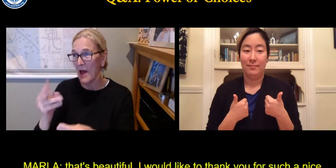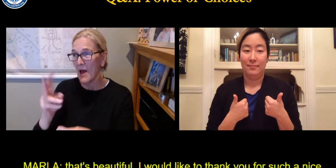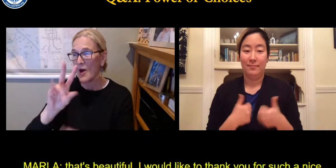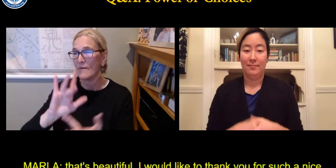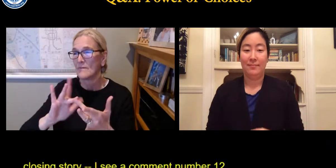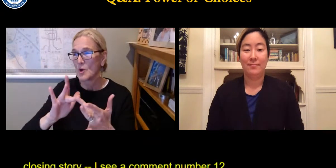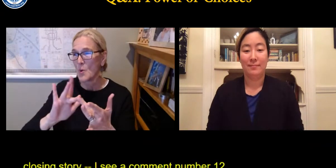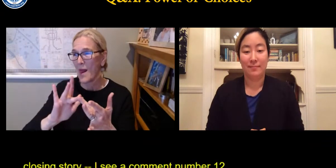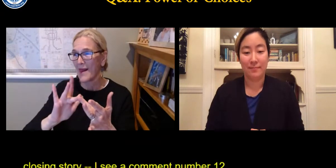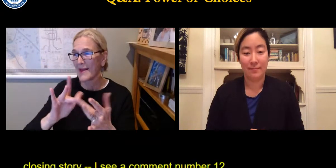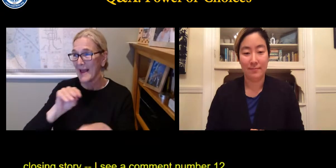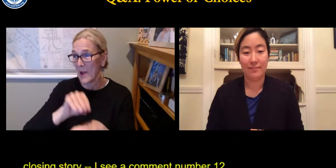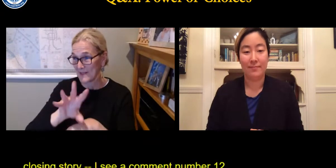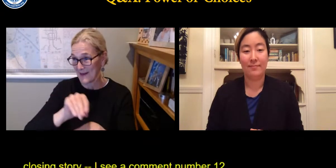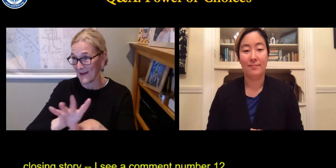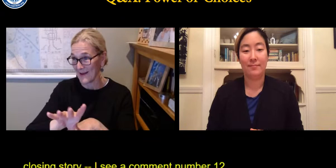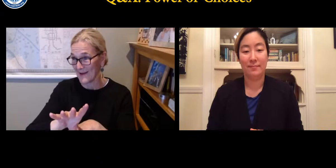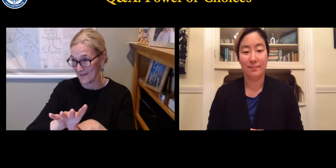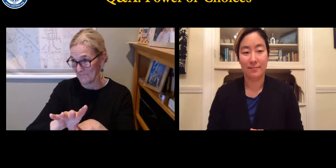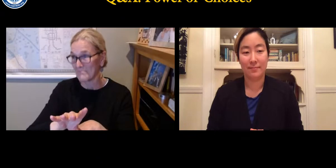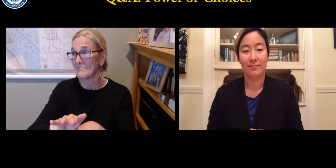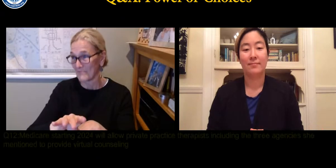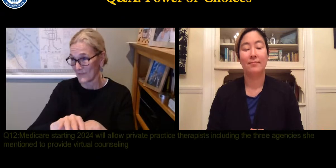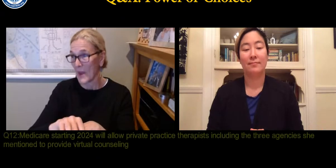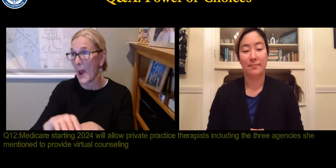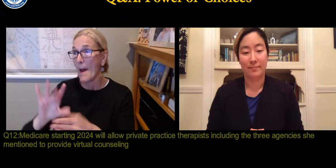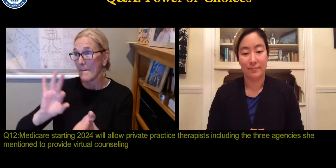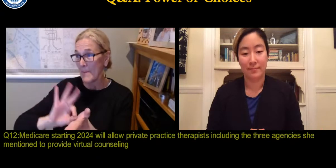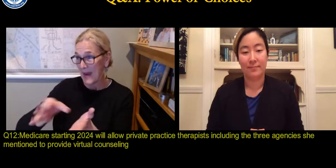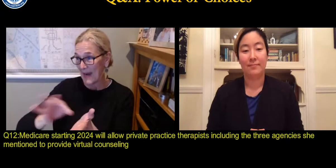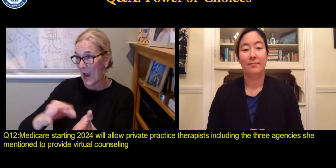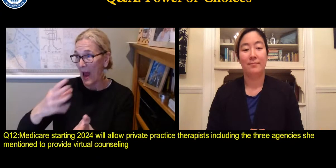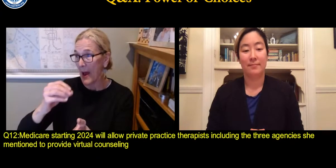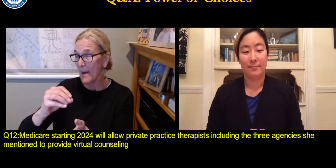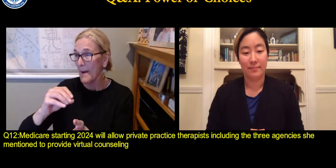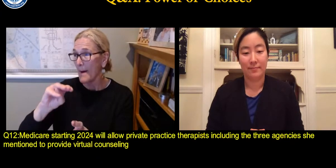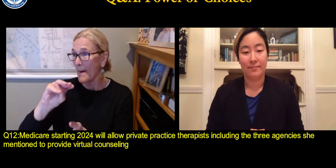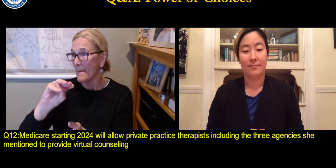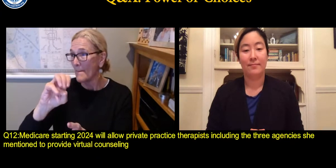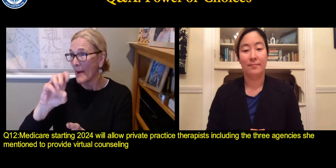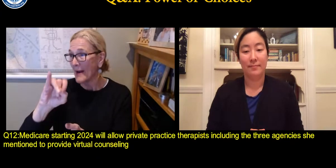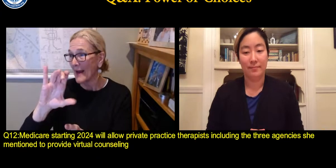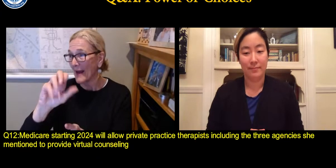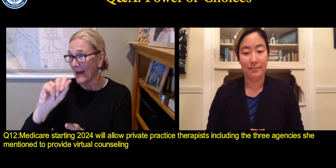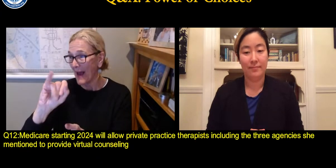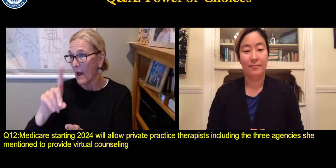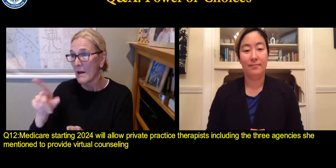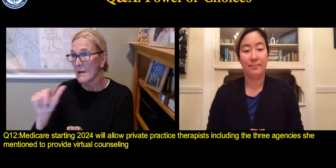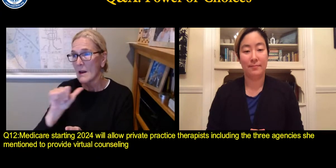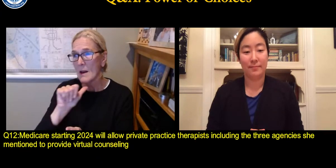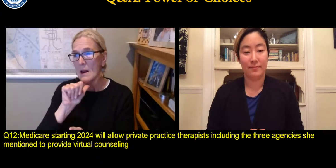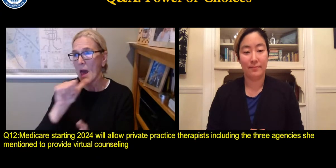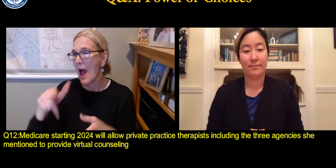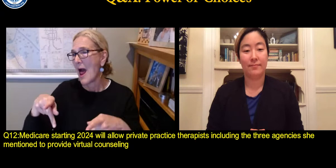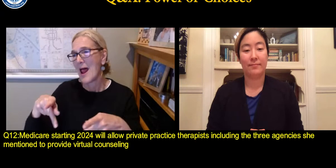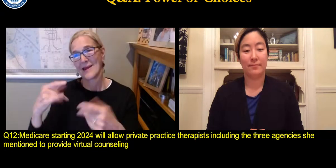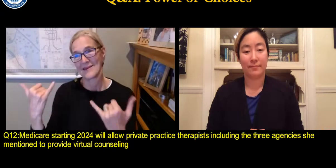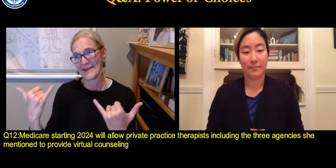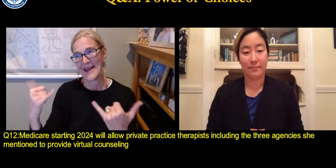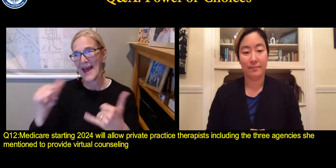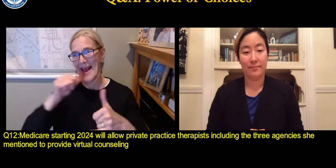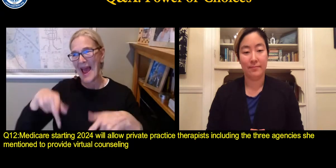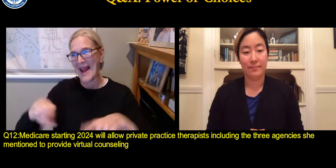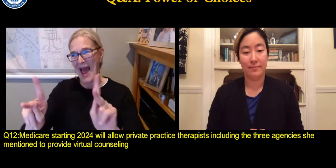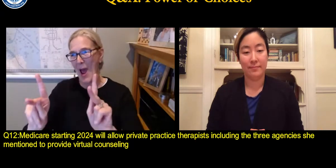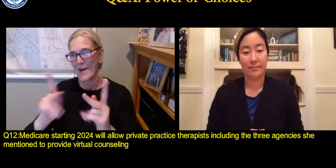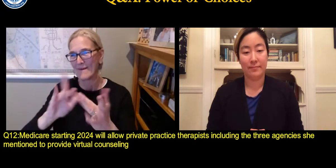allow private practice therapists, including 3 agencies that are mentioned, to provide counseling, virtual counseling.